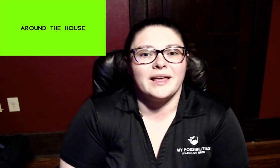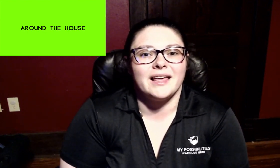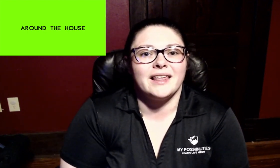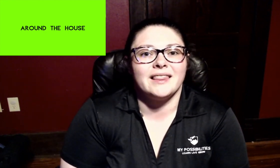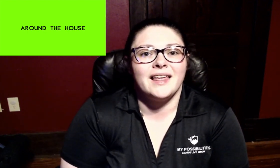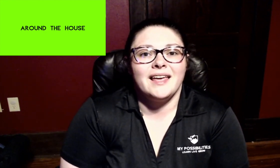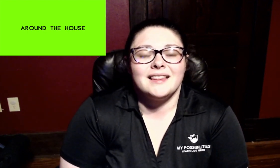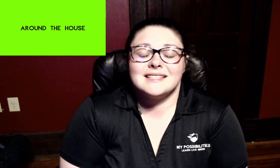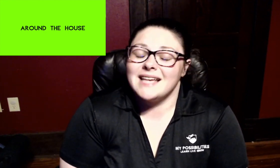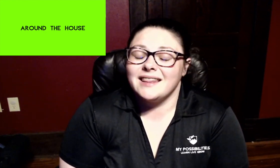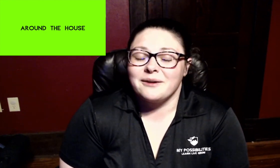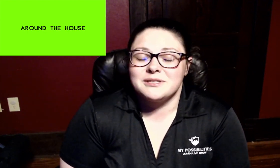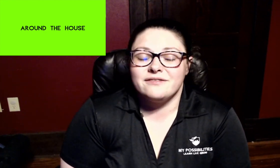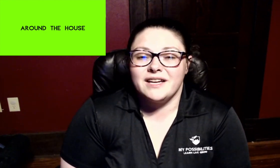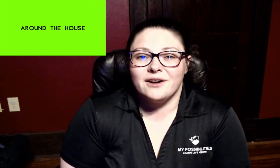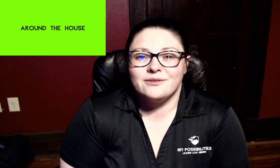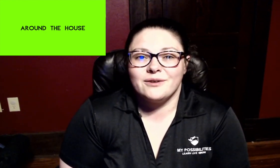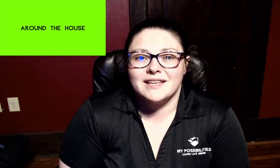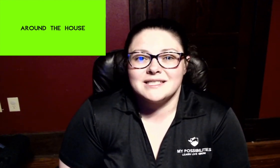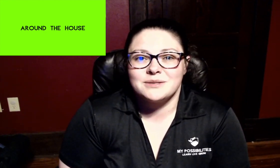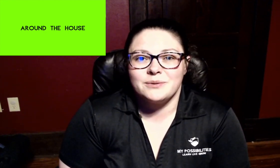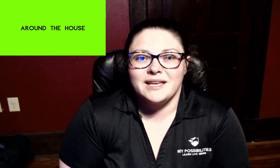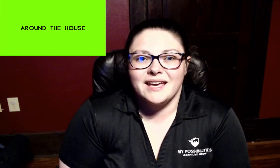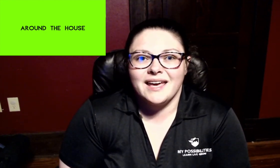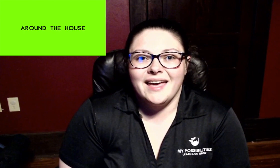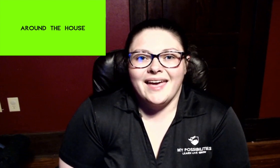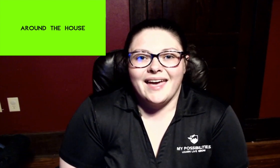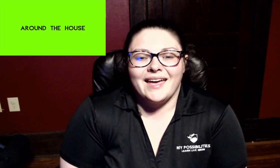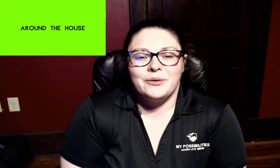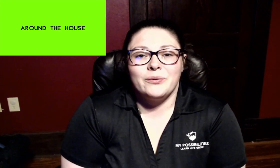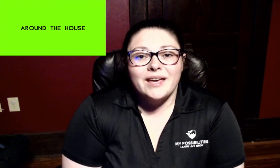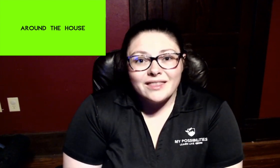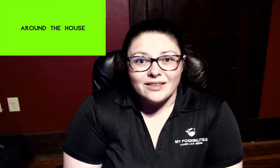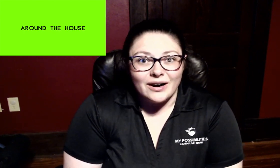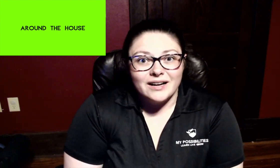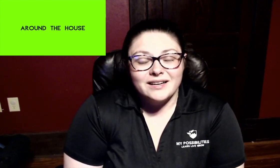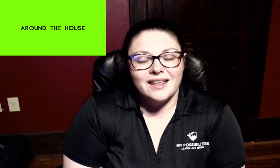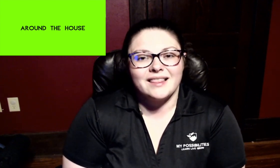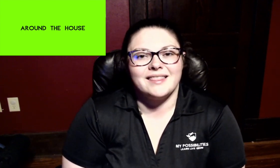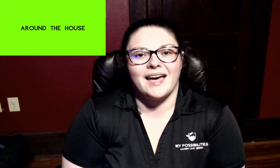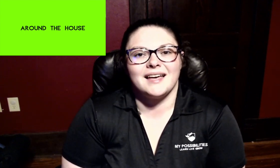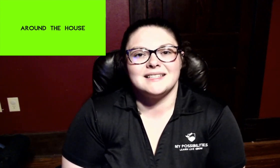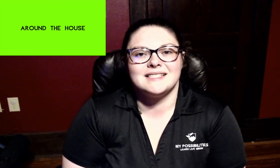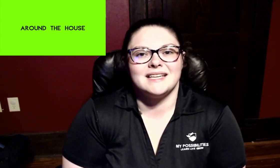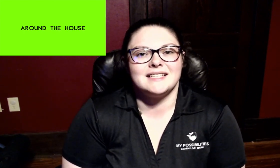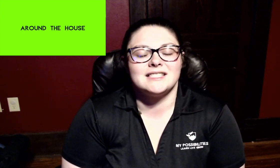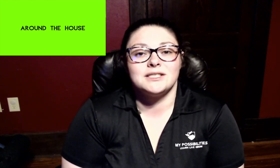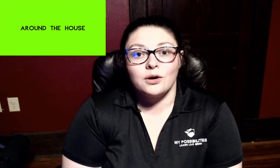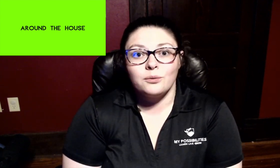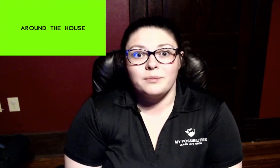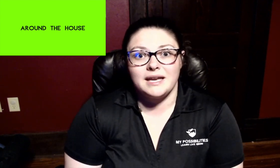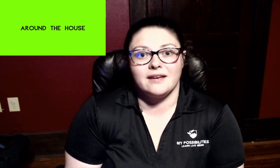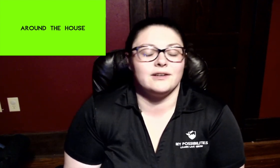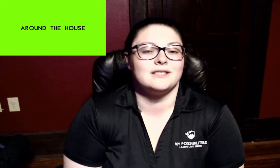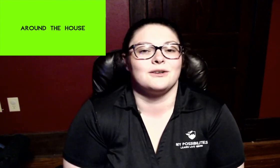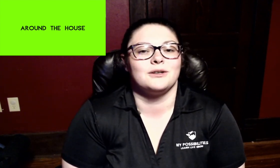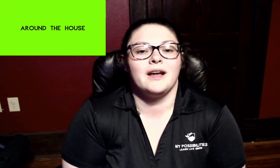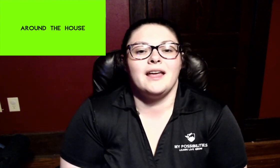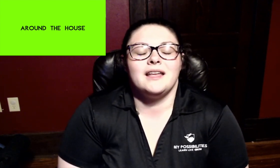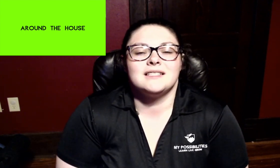with the sign language video for this week. And we thought that since so many of us are stuck